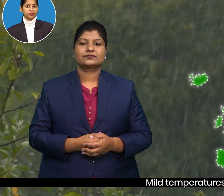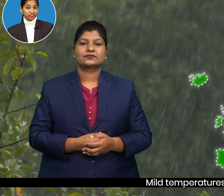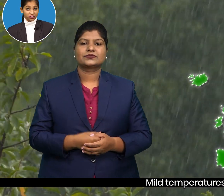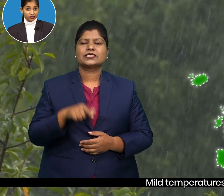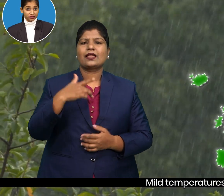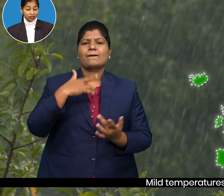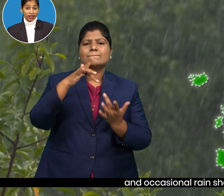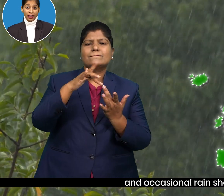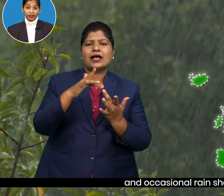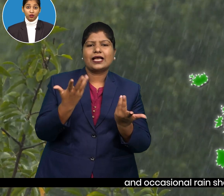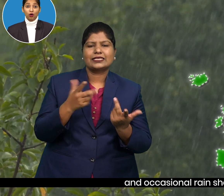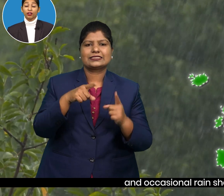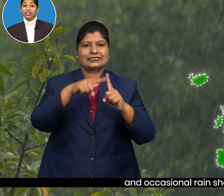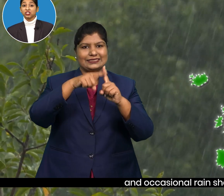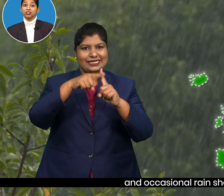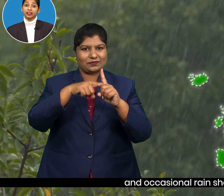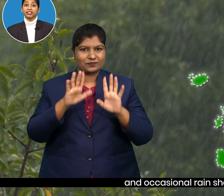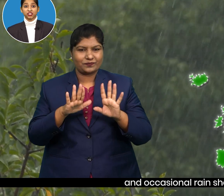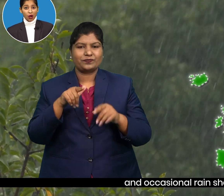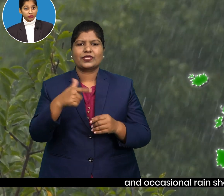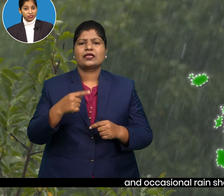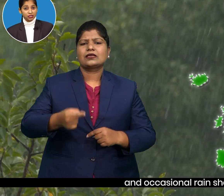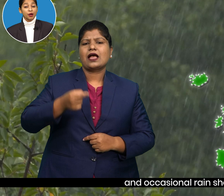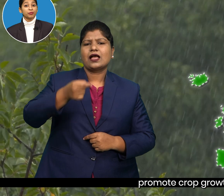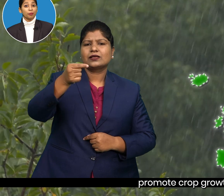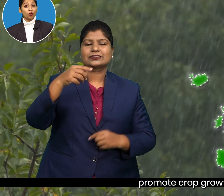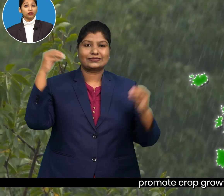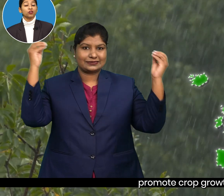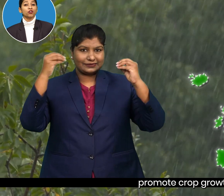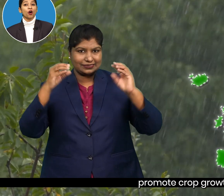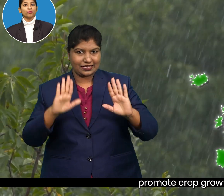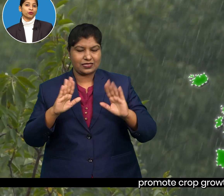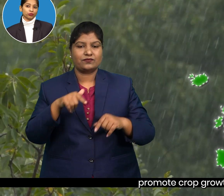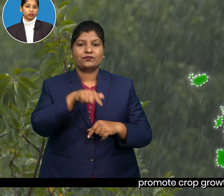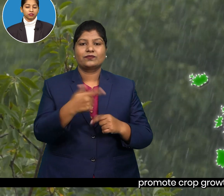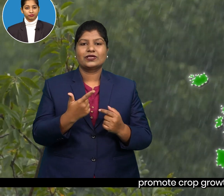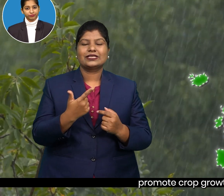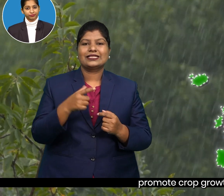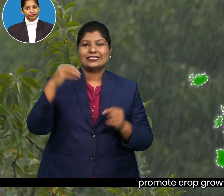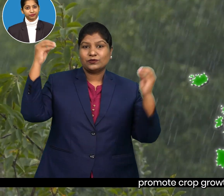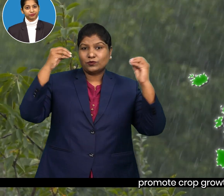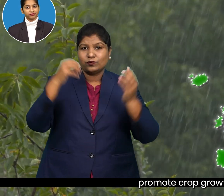Mild temperatures and occasional rain showers promote crop growth.